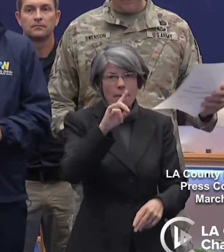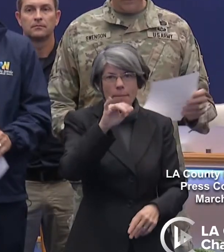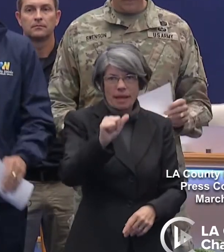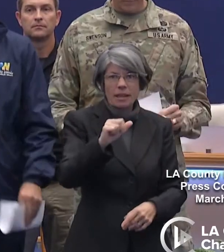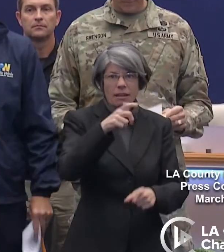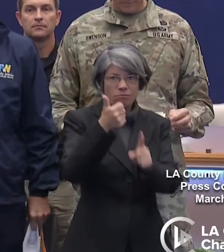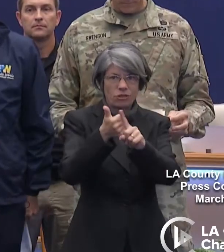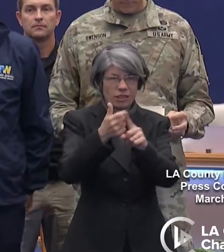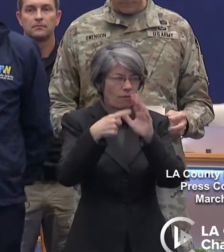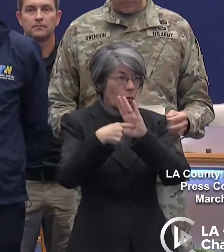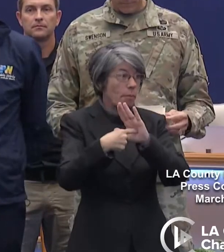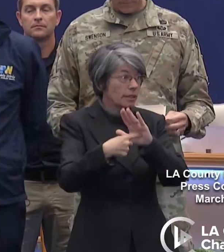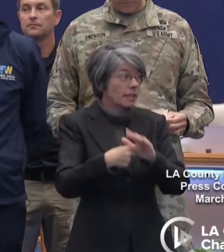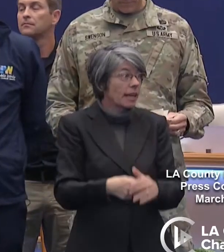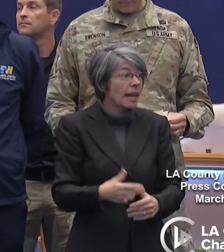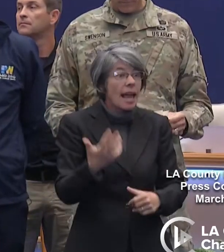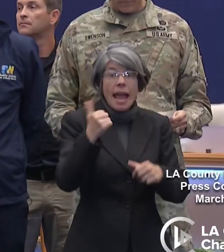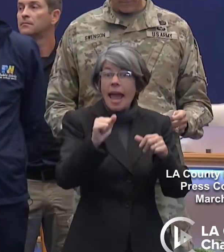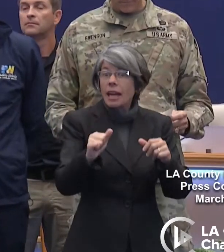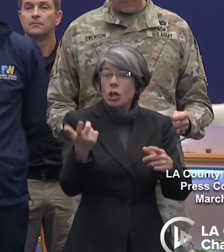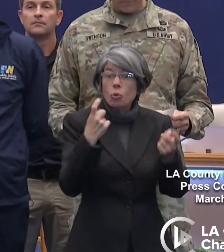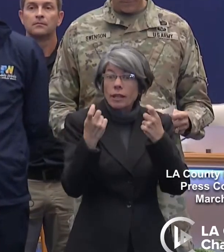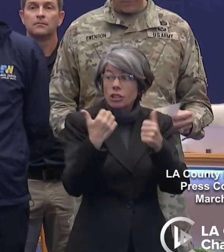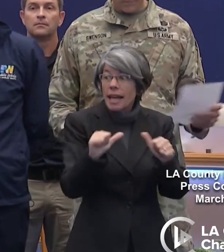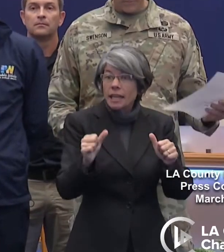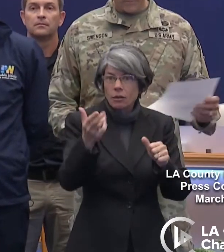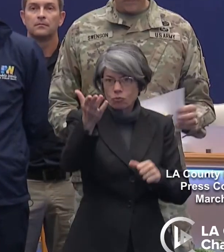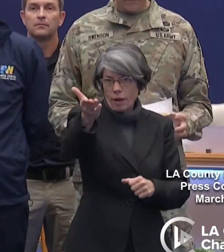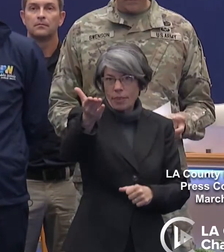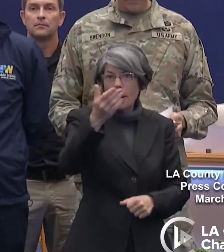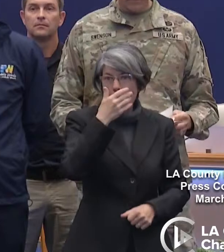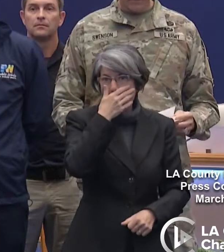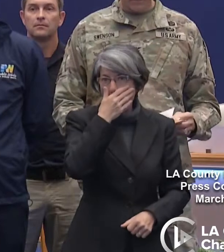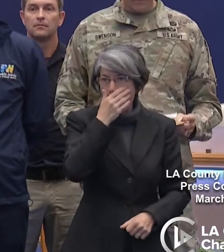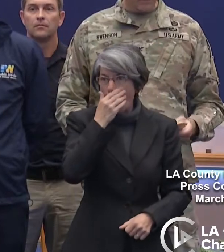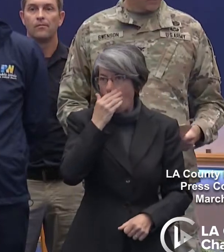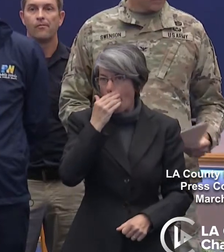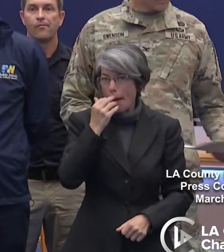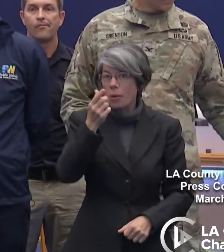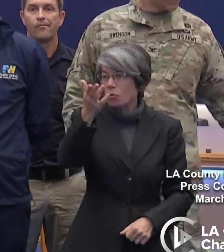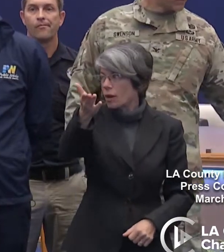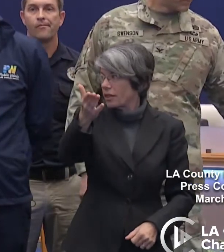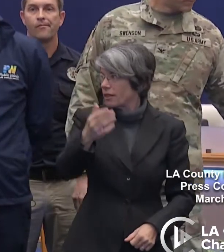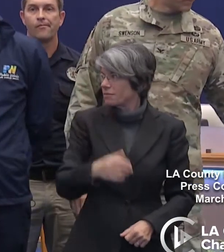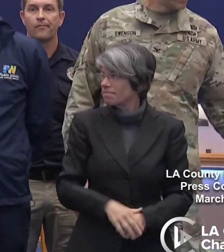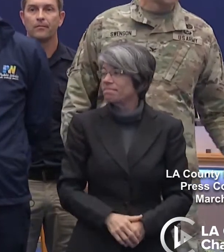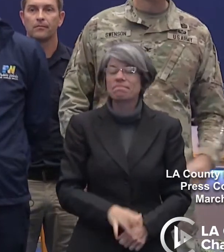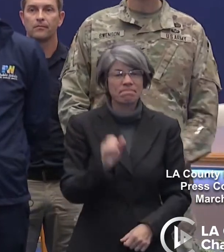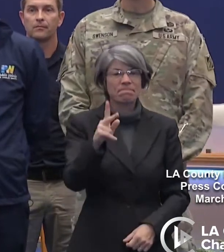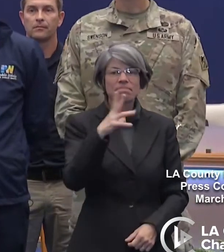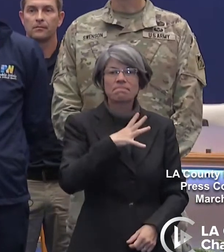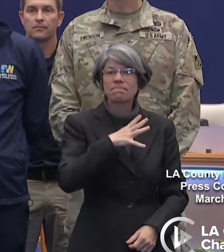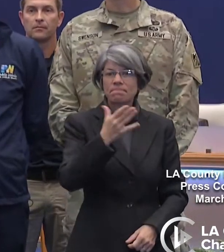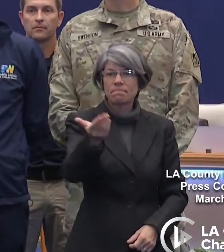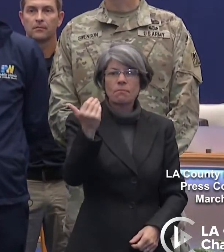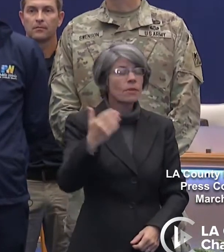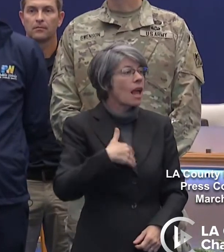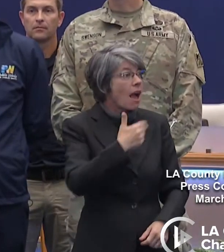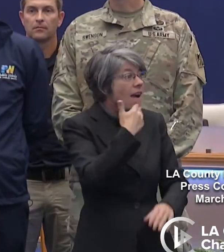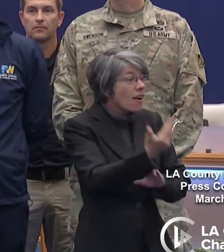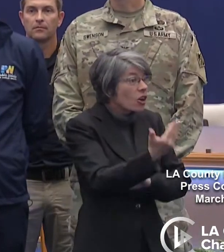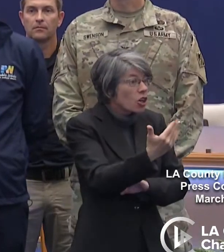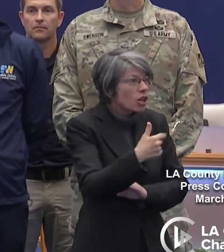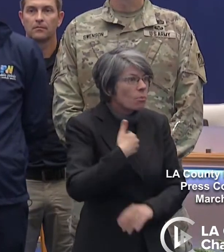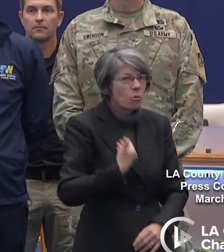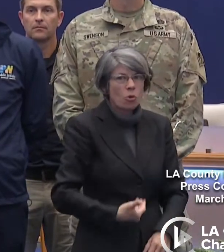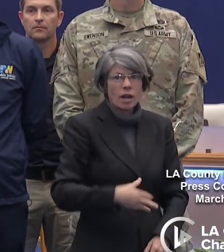are representing. Does anybody have any questions? Right there. Yep, right there. In the back, okay. Good morning.